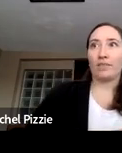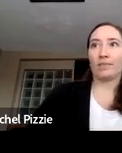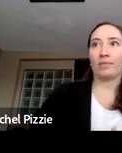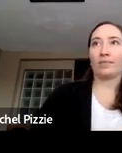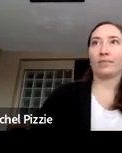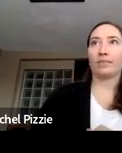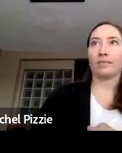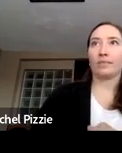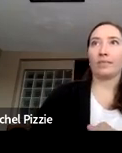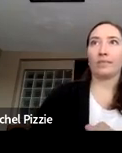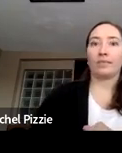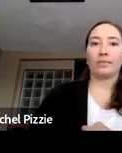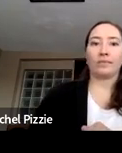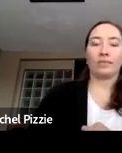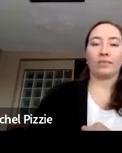it.